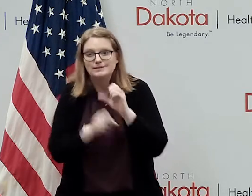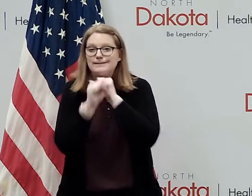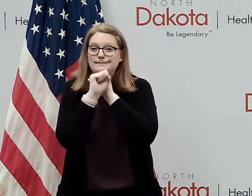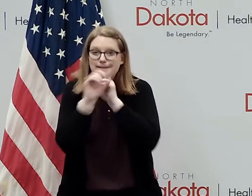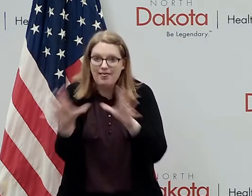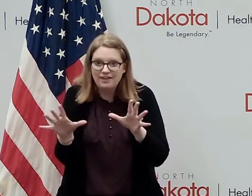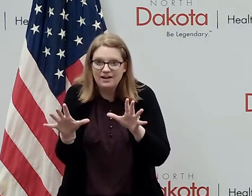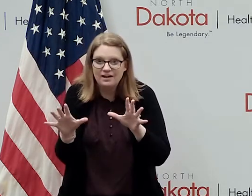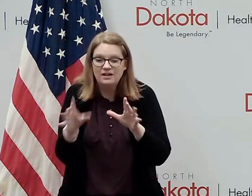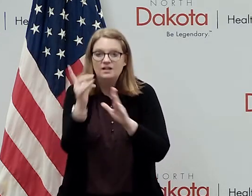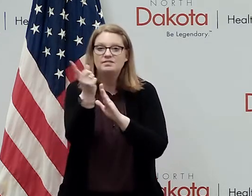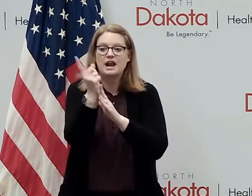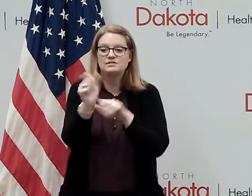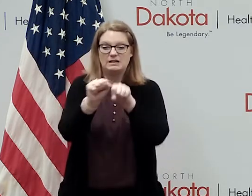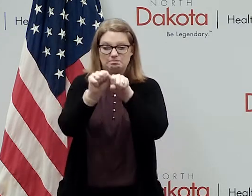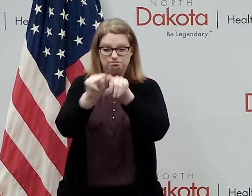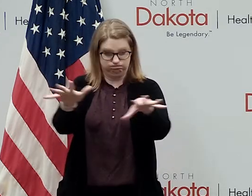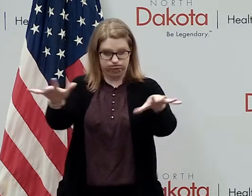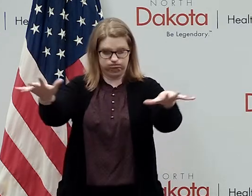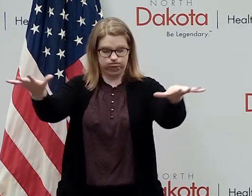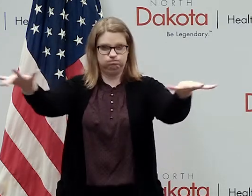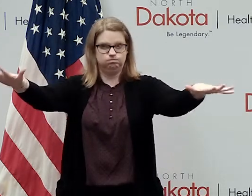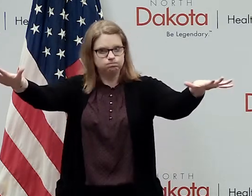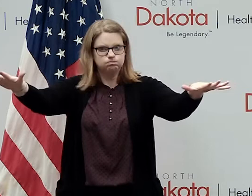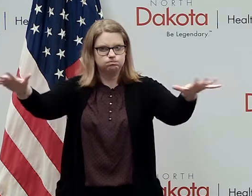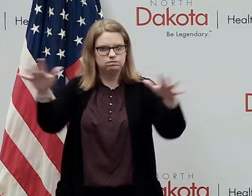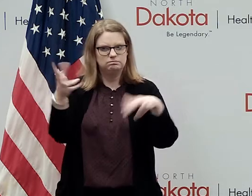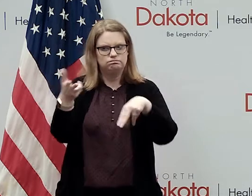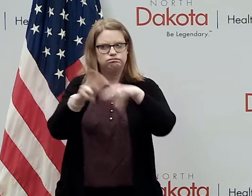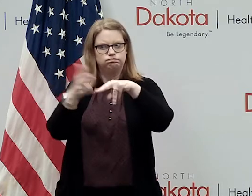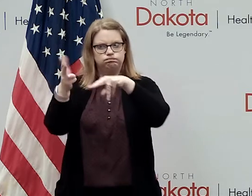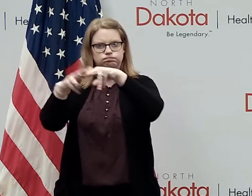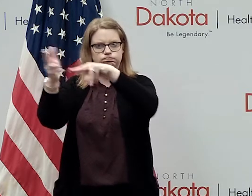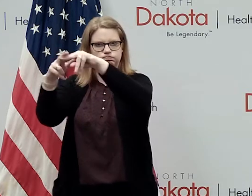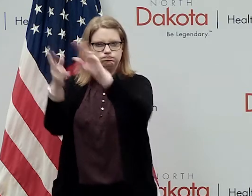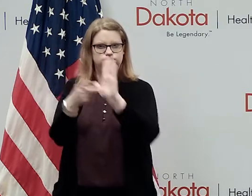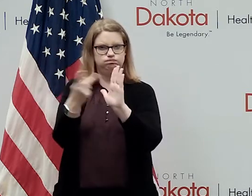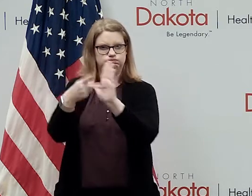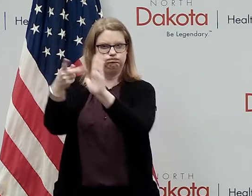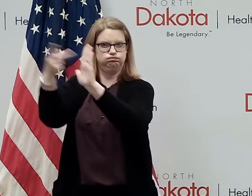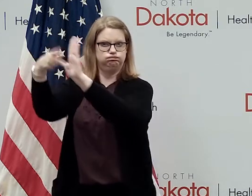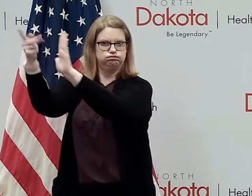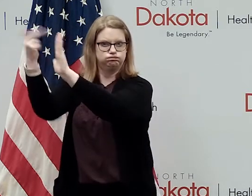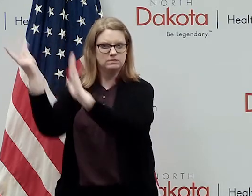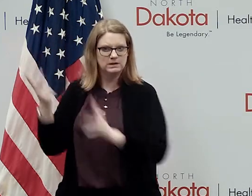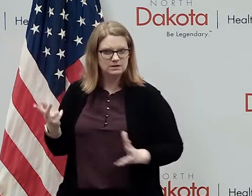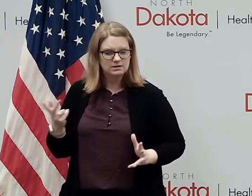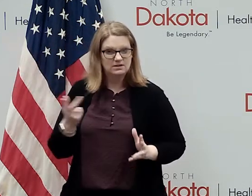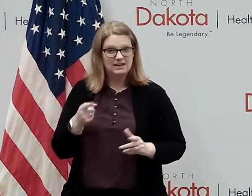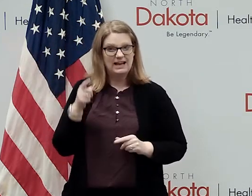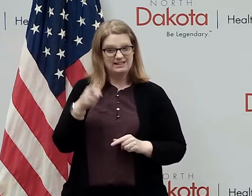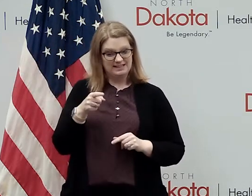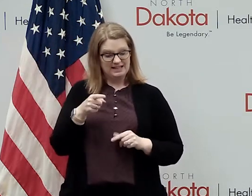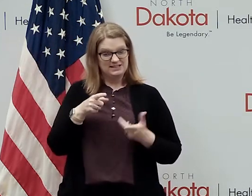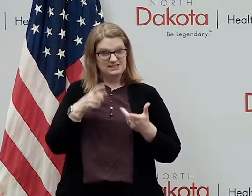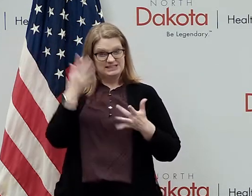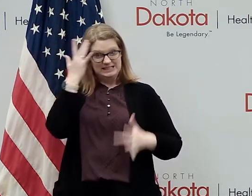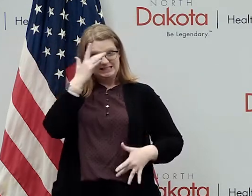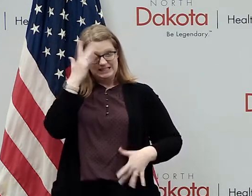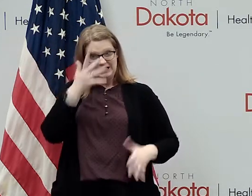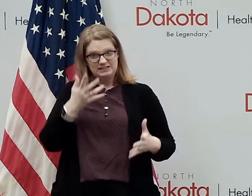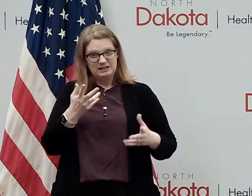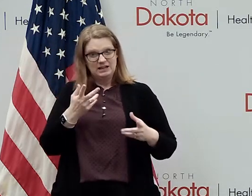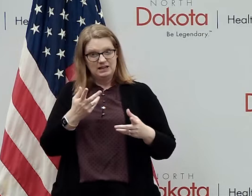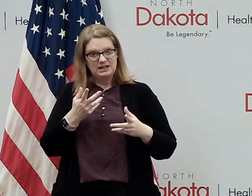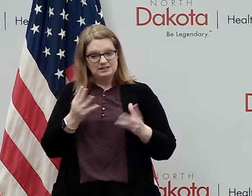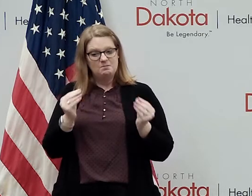got rapid spread, this disease, which is potentially two times more contagious than the